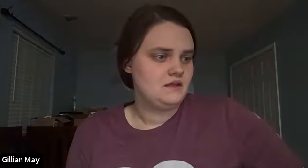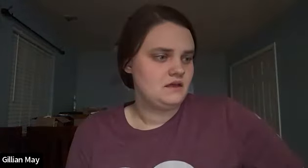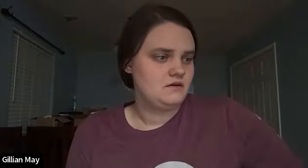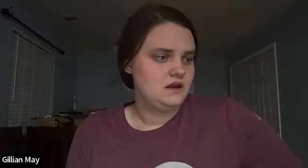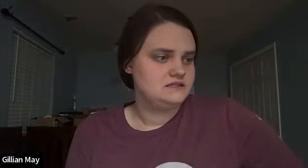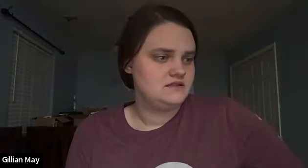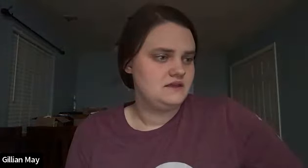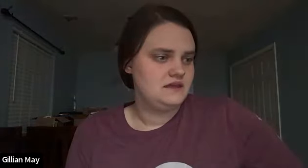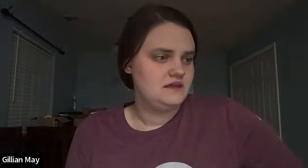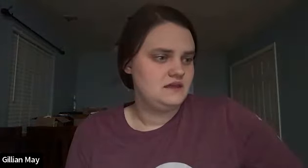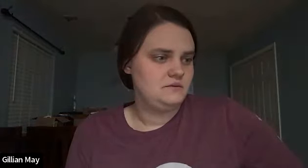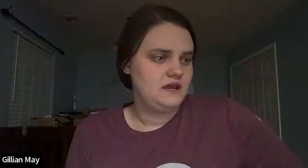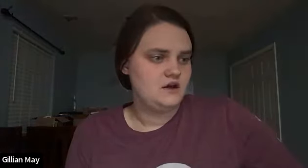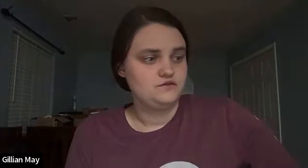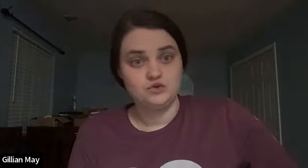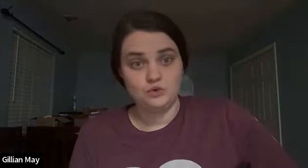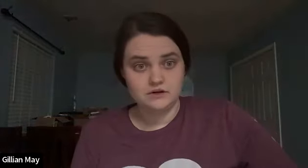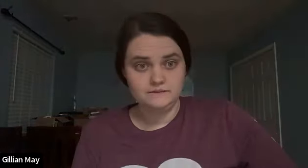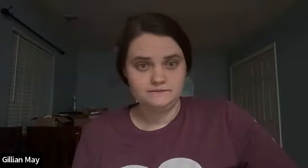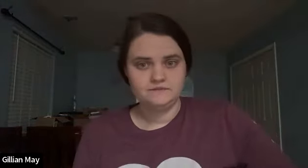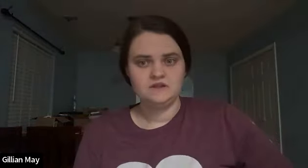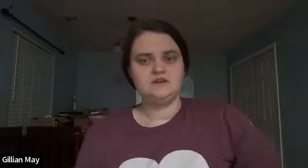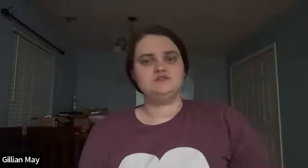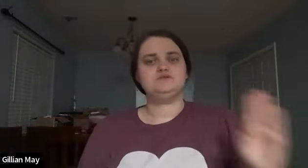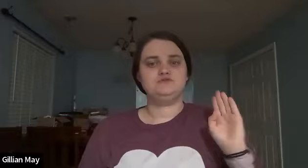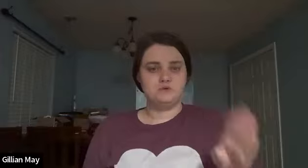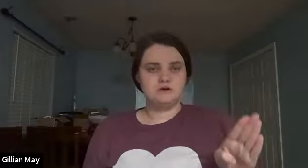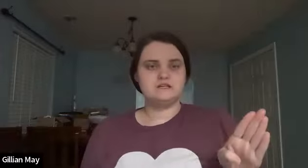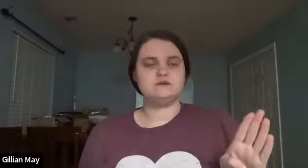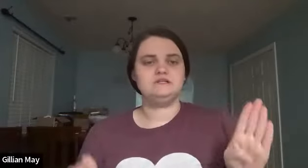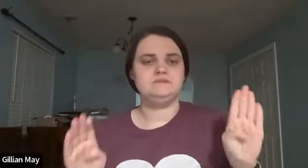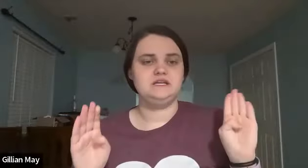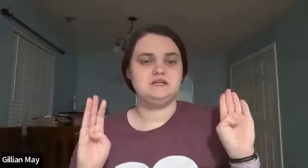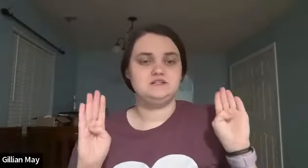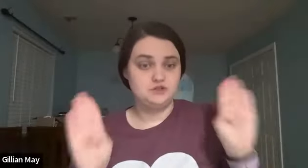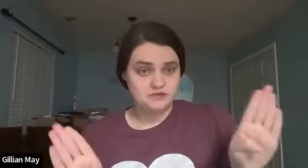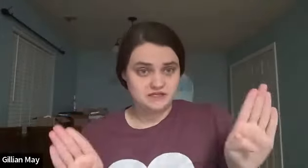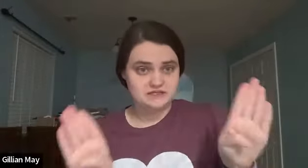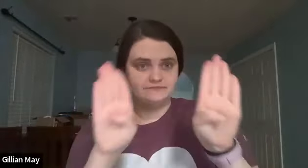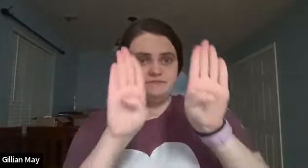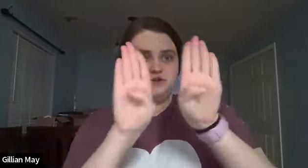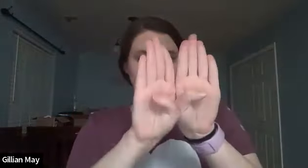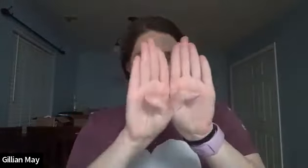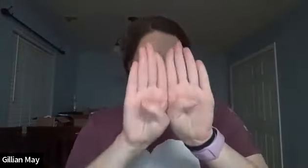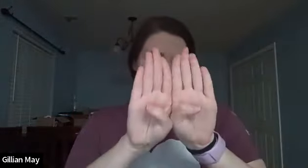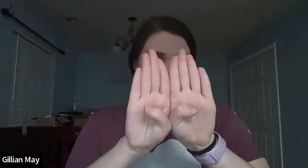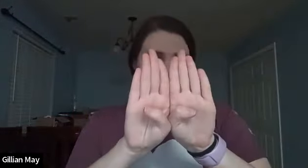All right. Then we have door. So door is going to be 2 B's. You're going to have them together like